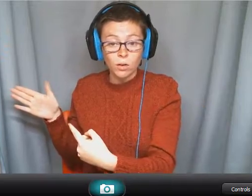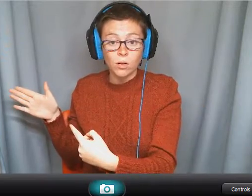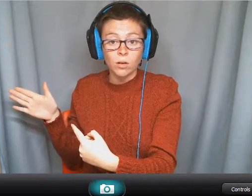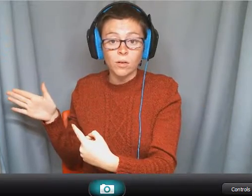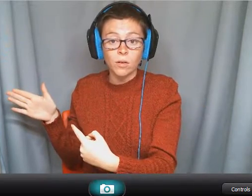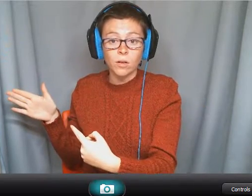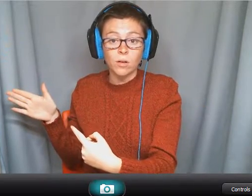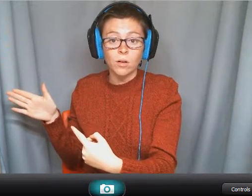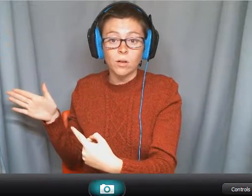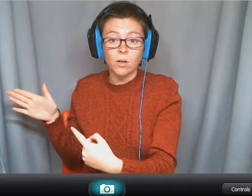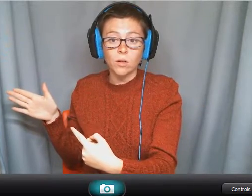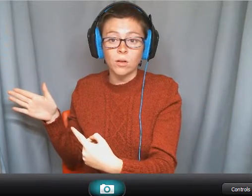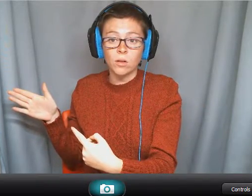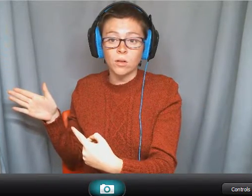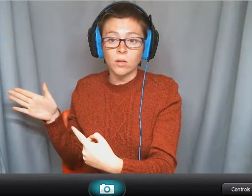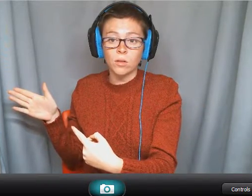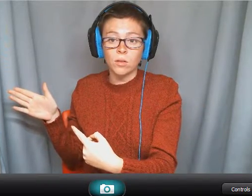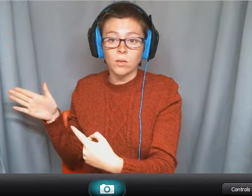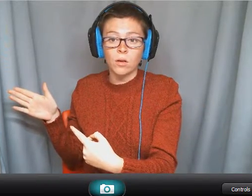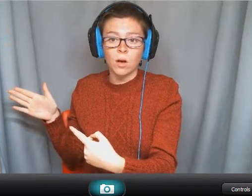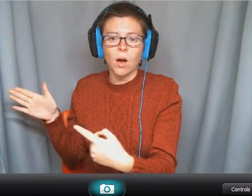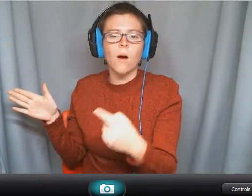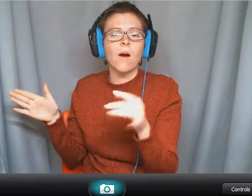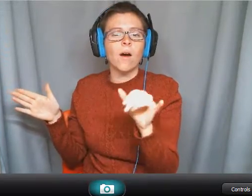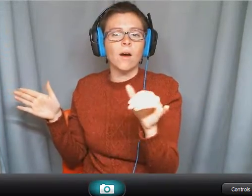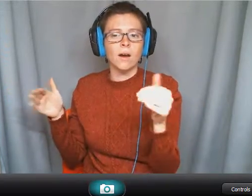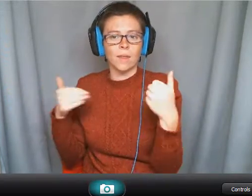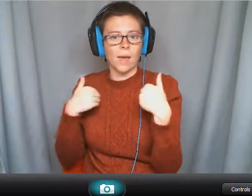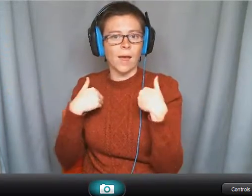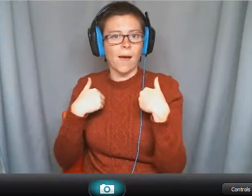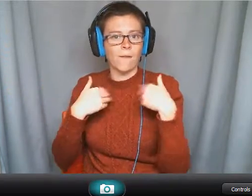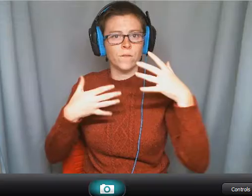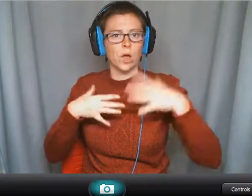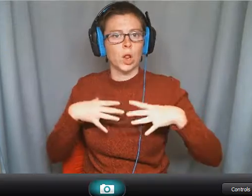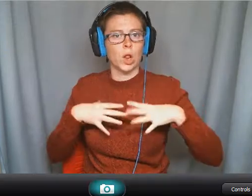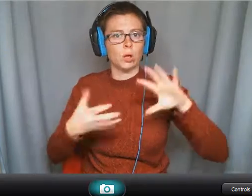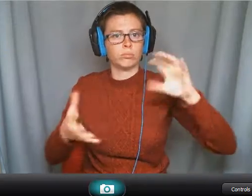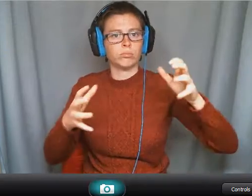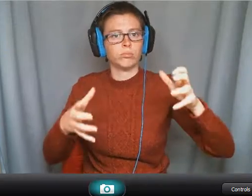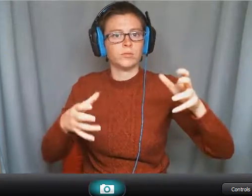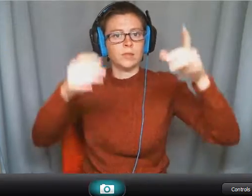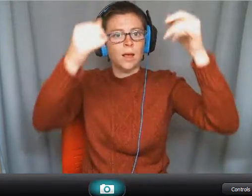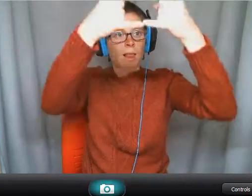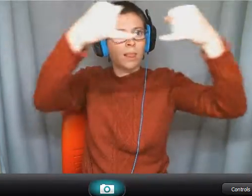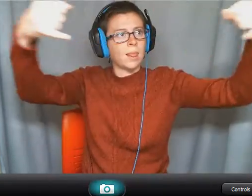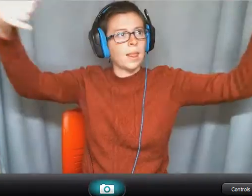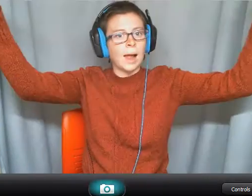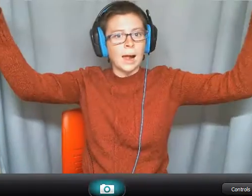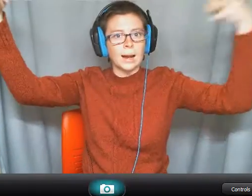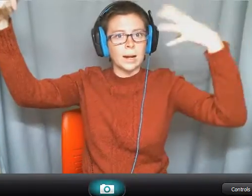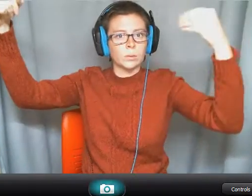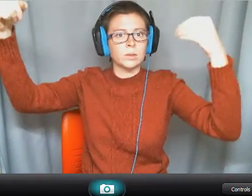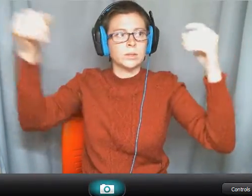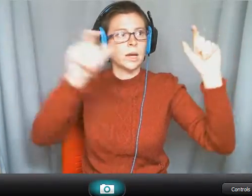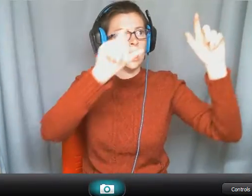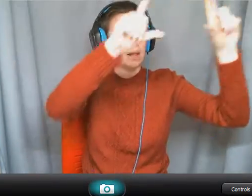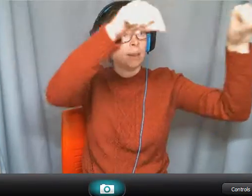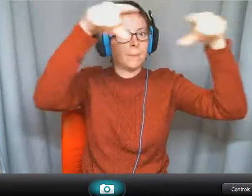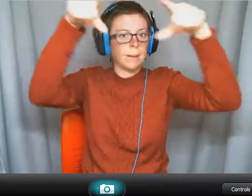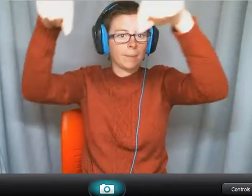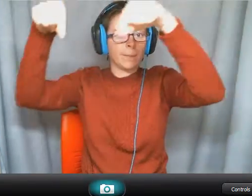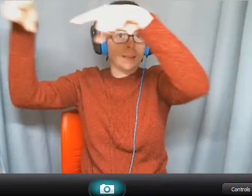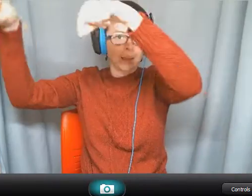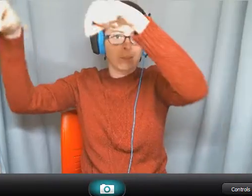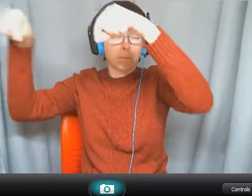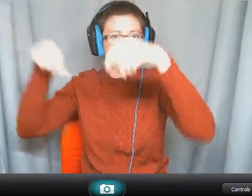The towels. They're putting the laundry out on the And line. one more. And The wind helps. I know. Wait a